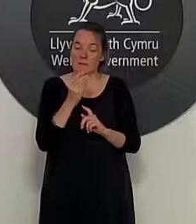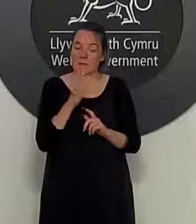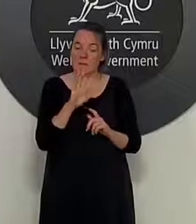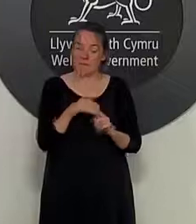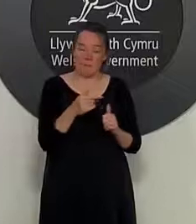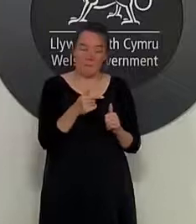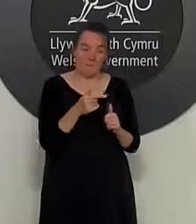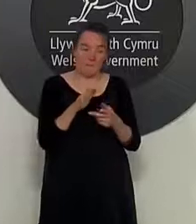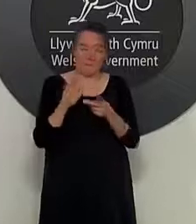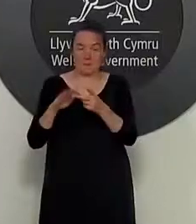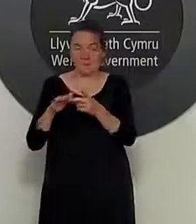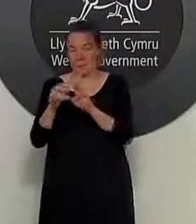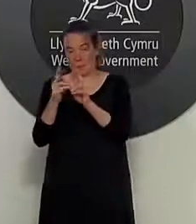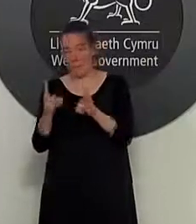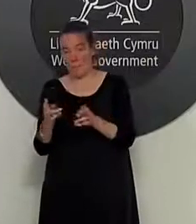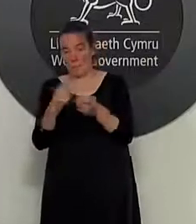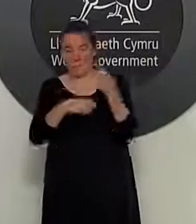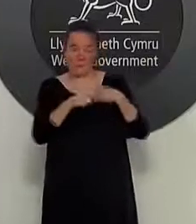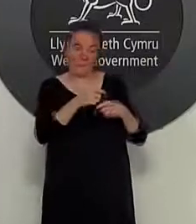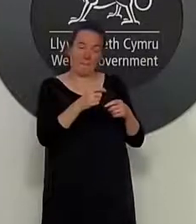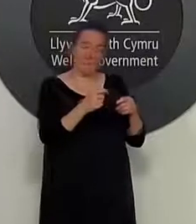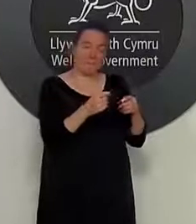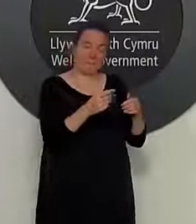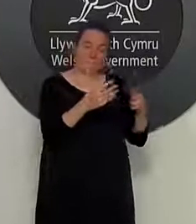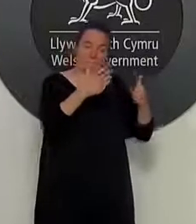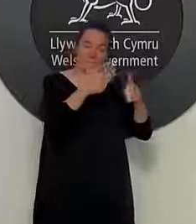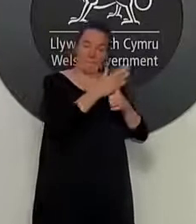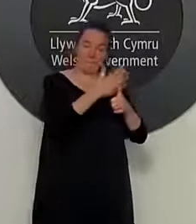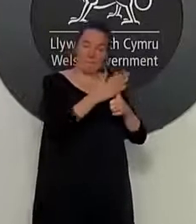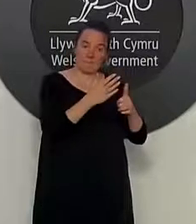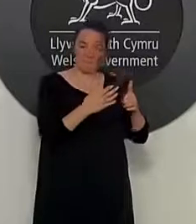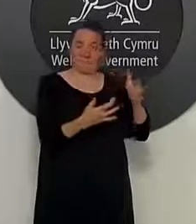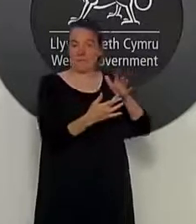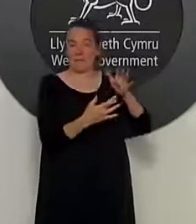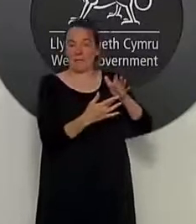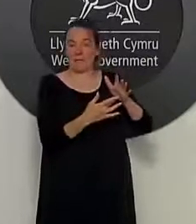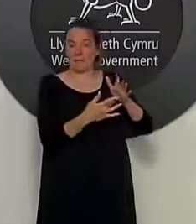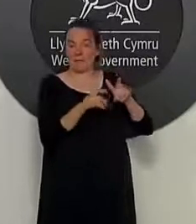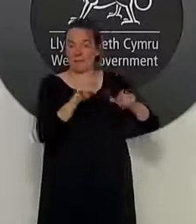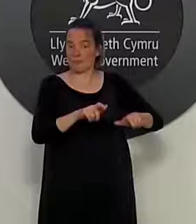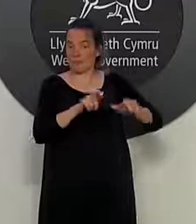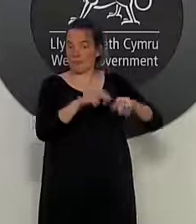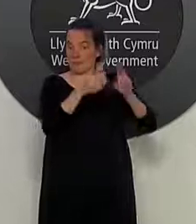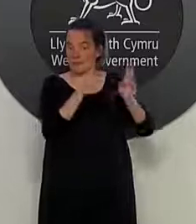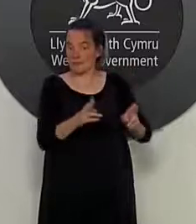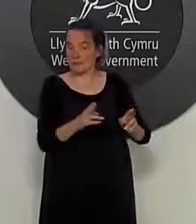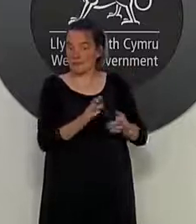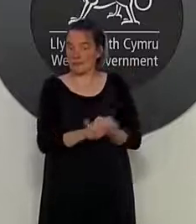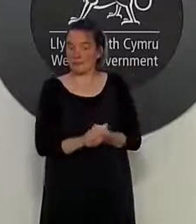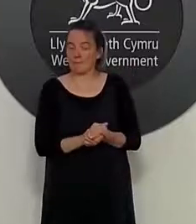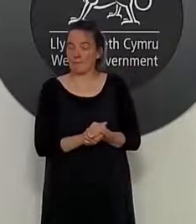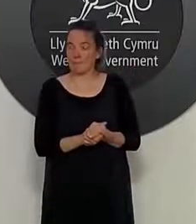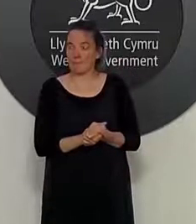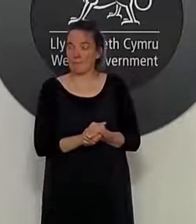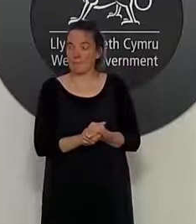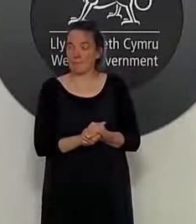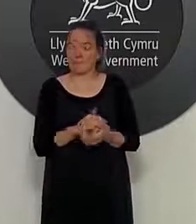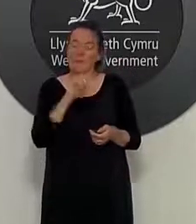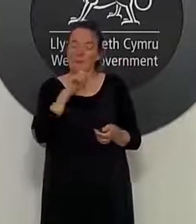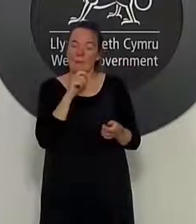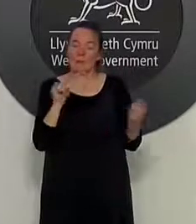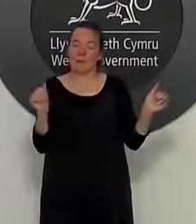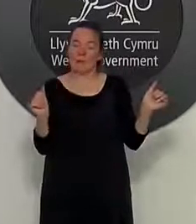that itself has a self-limiting limiting effect on the numbers of second homes within an